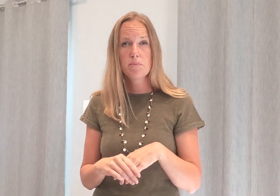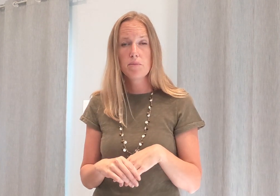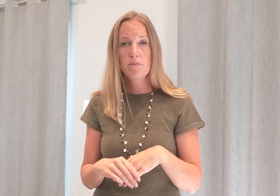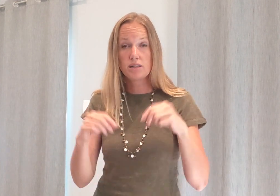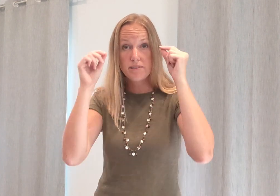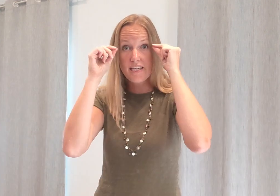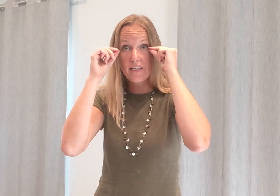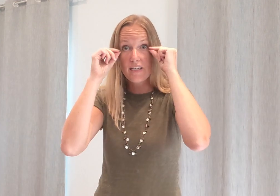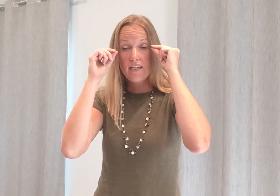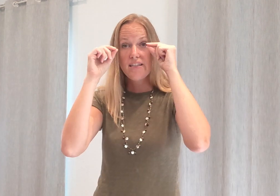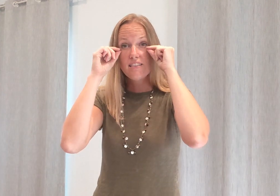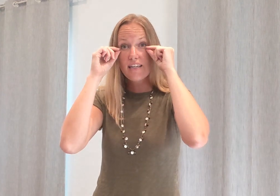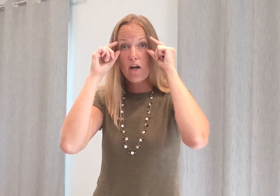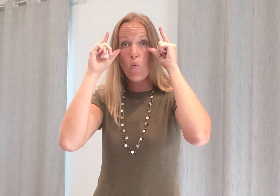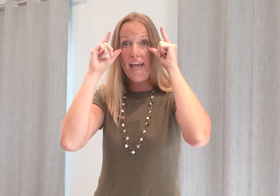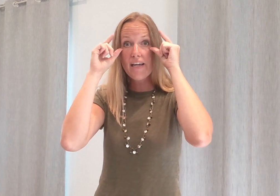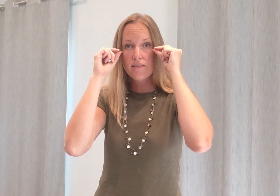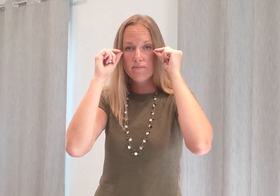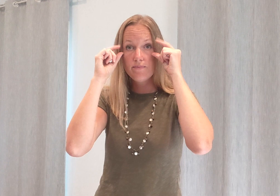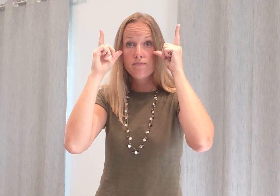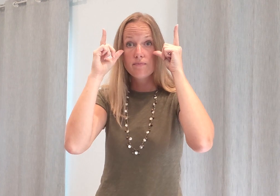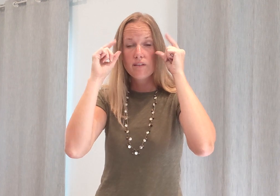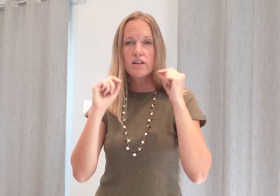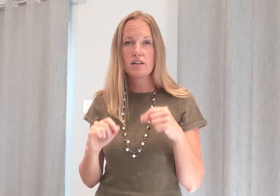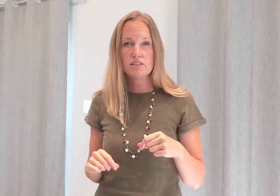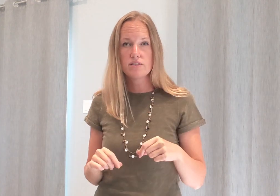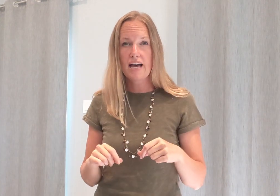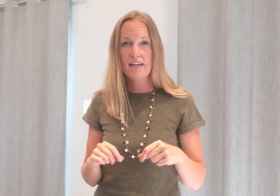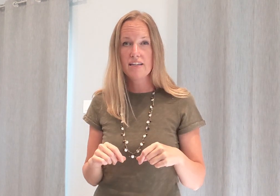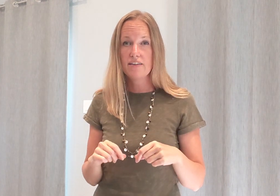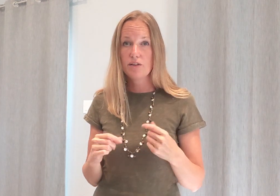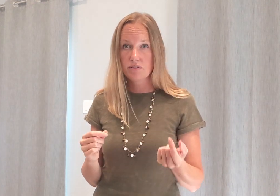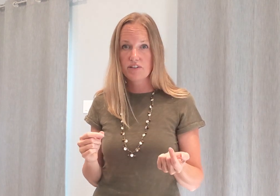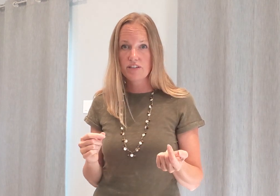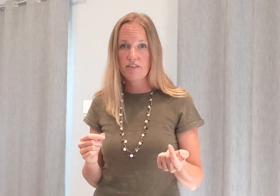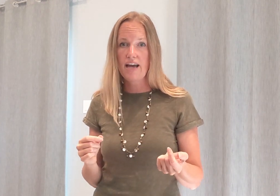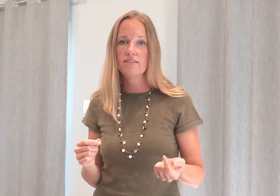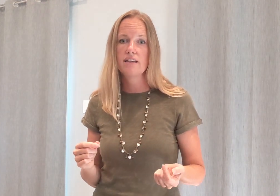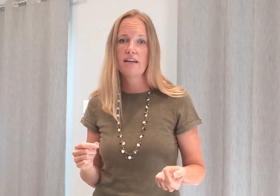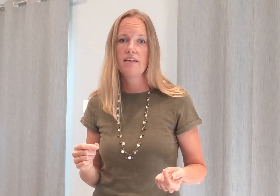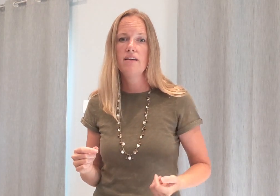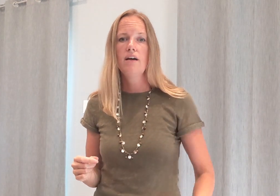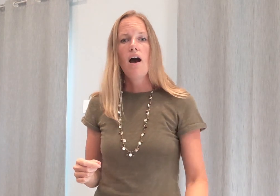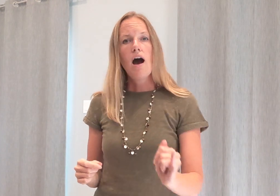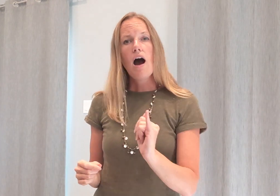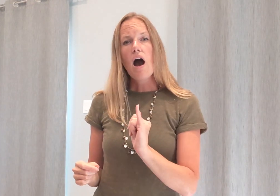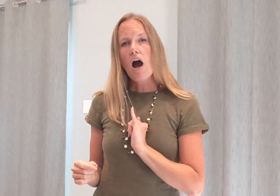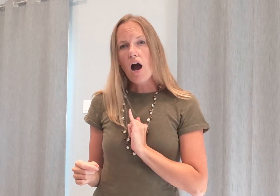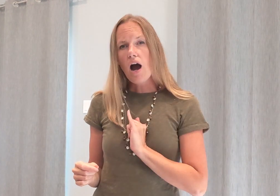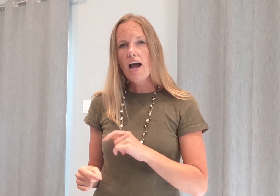might want to say, this is like awake. You can also do that if you'd prefer to do that, okay?